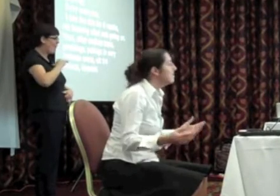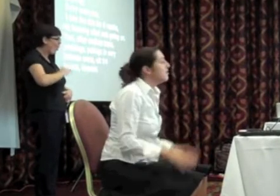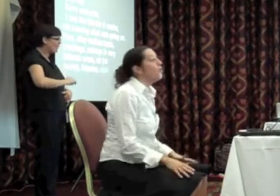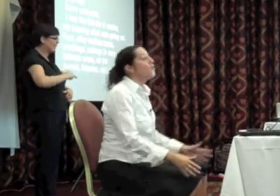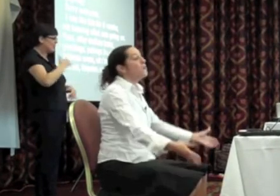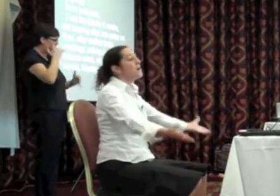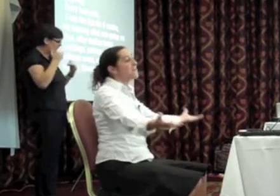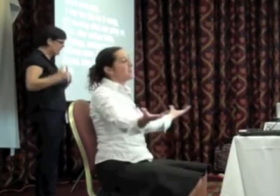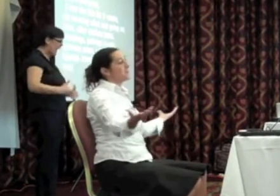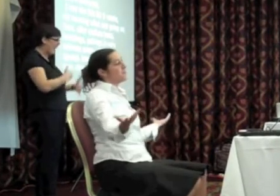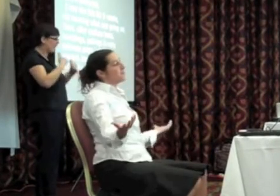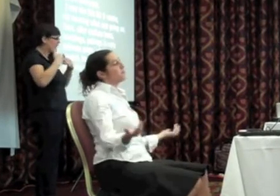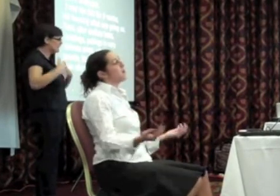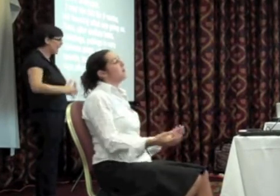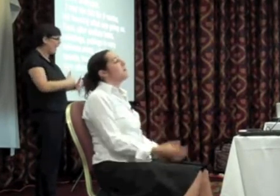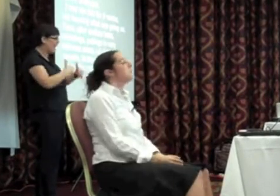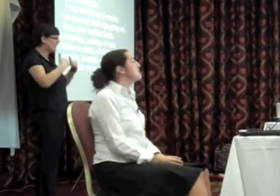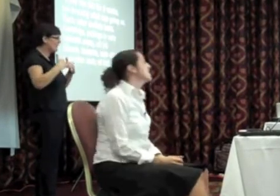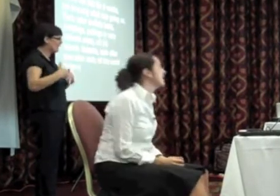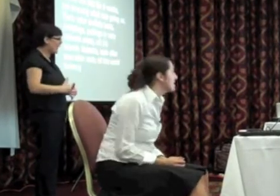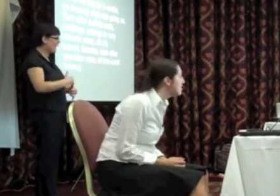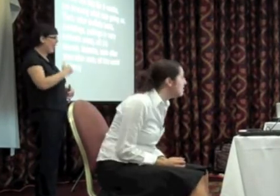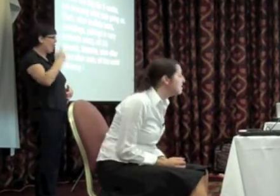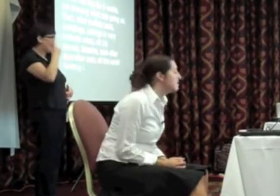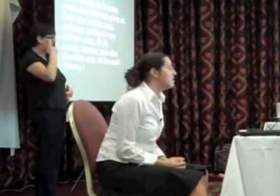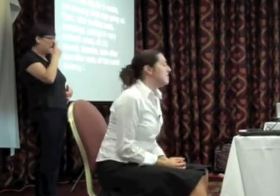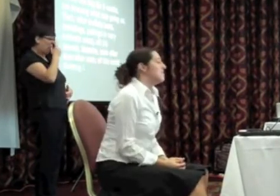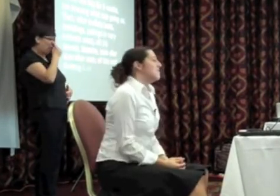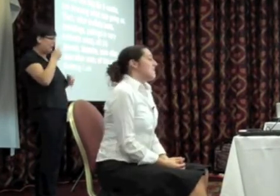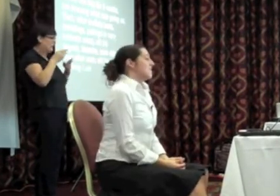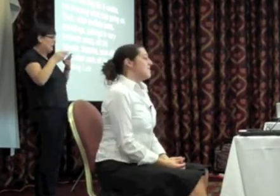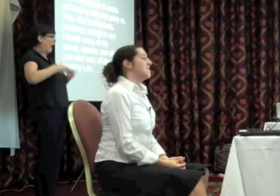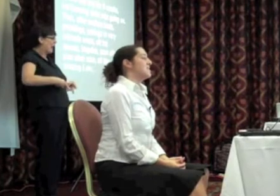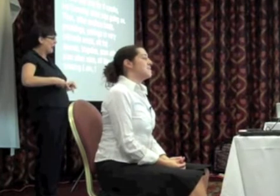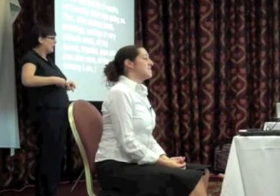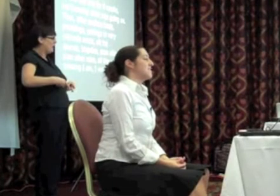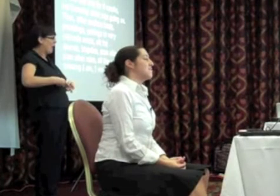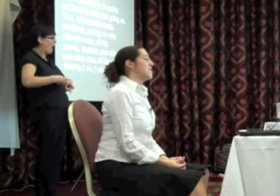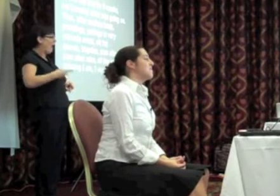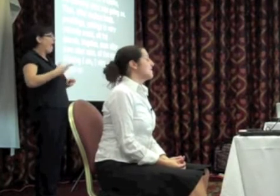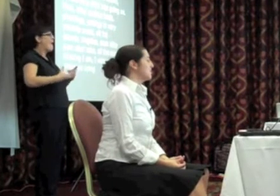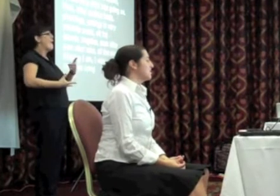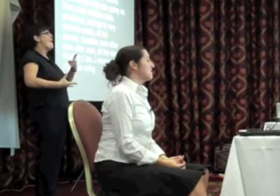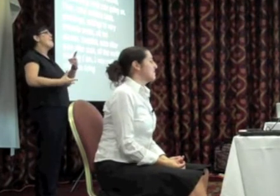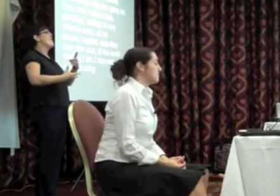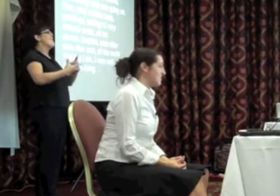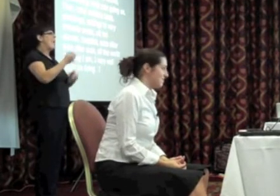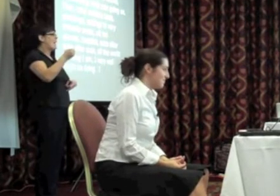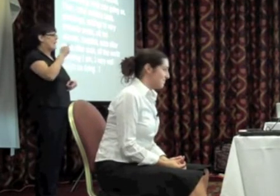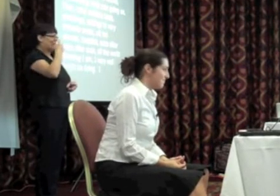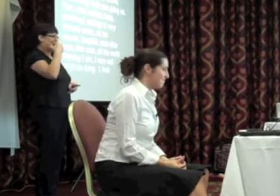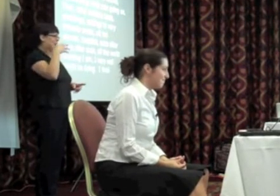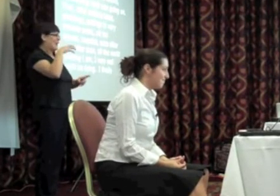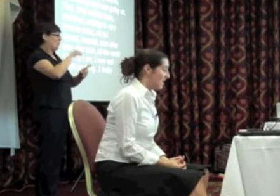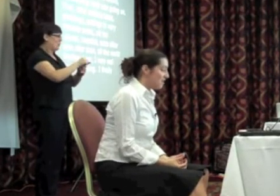scan, all the while thinking I very well might be dying, I finally received my official